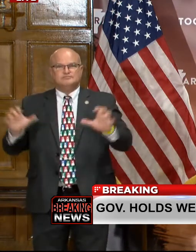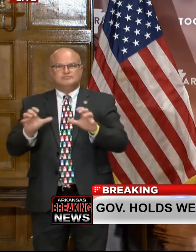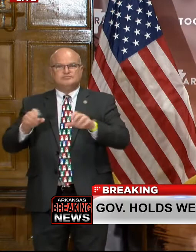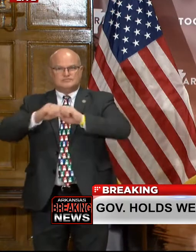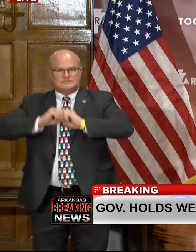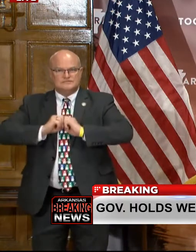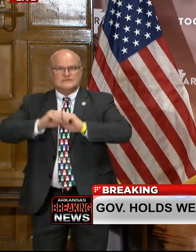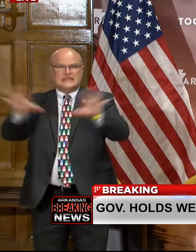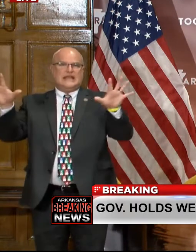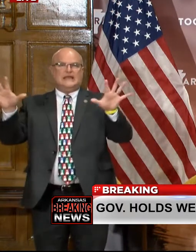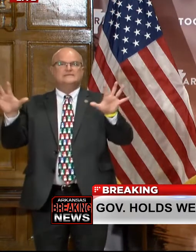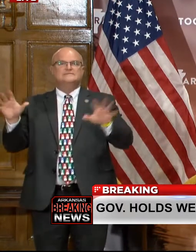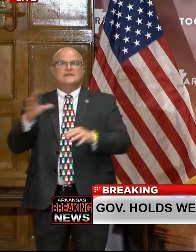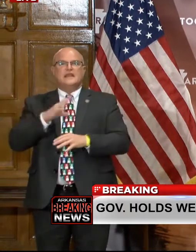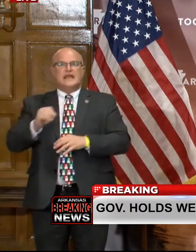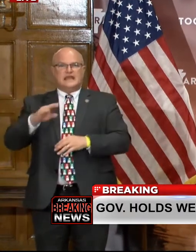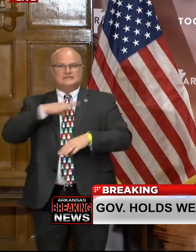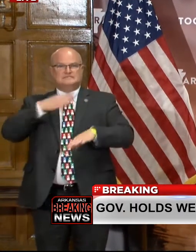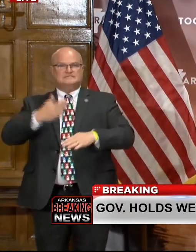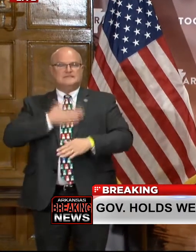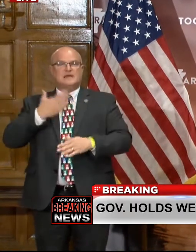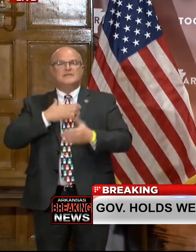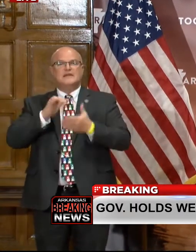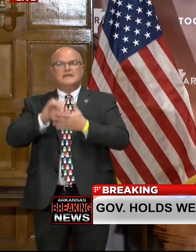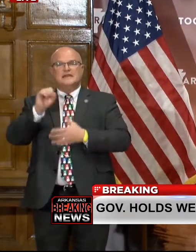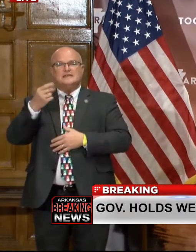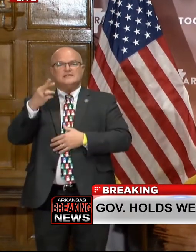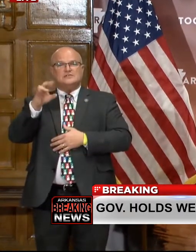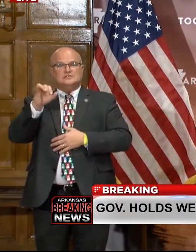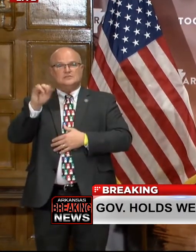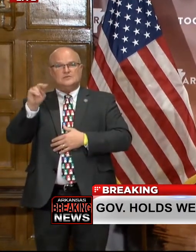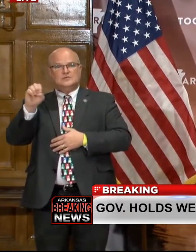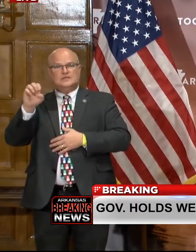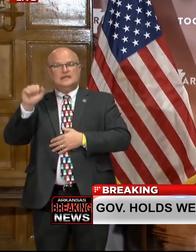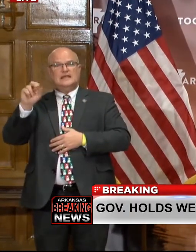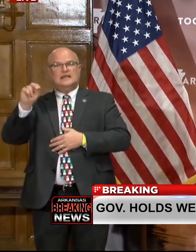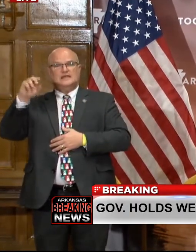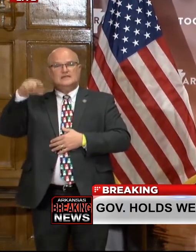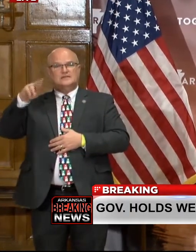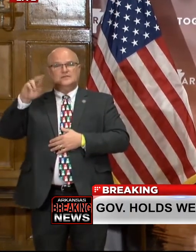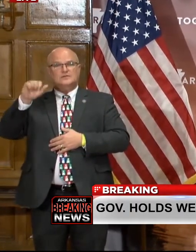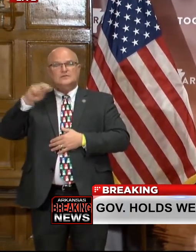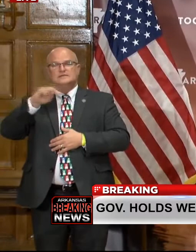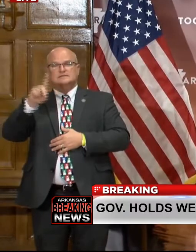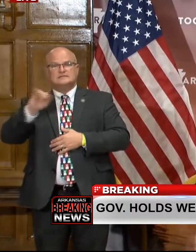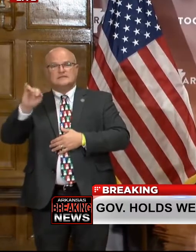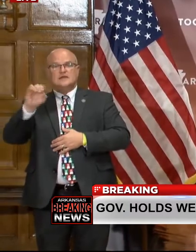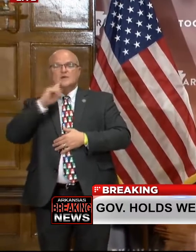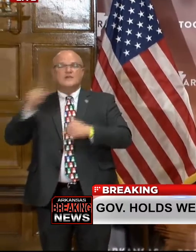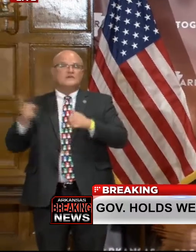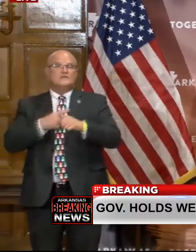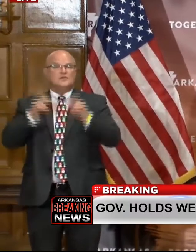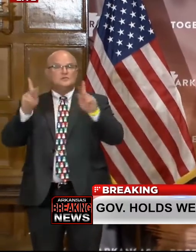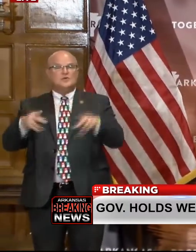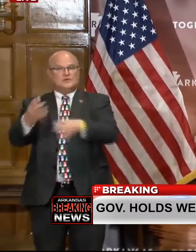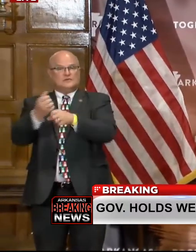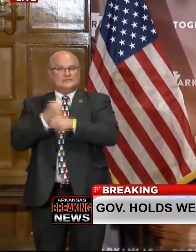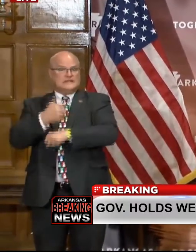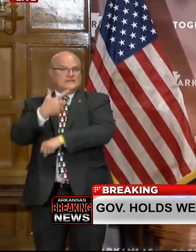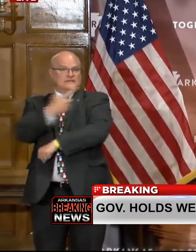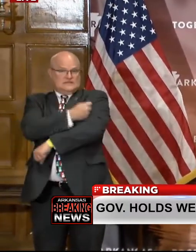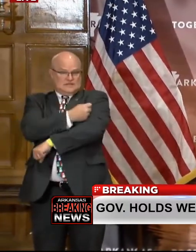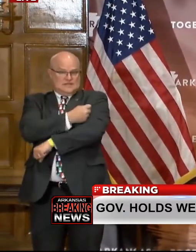that out. And I was pleased that Cherie Ann Kwanizai was the first Arkansan to receive the